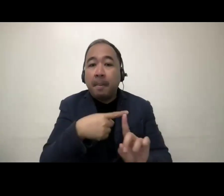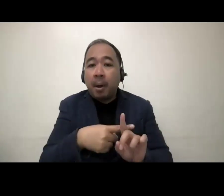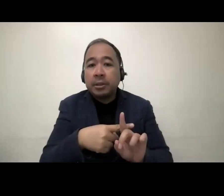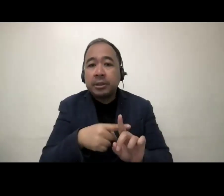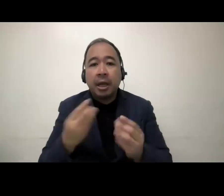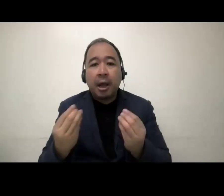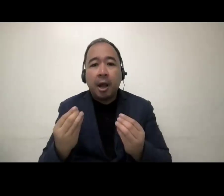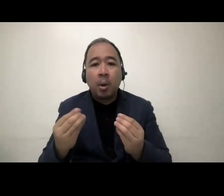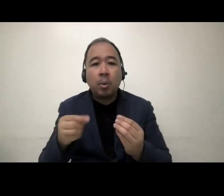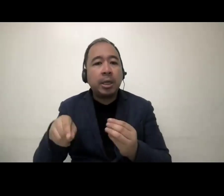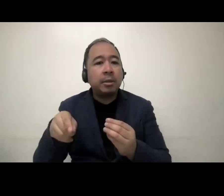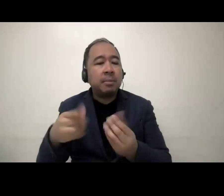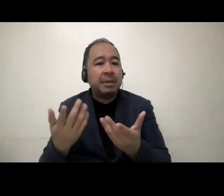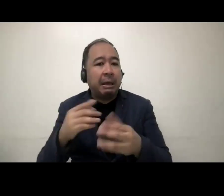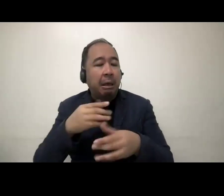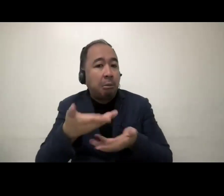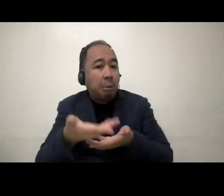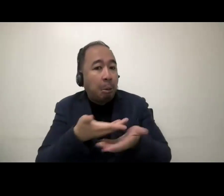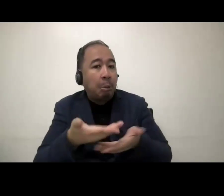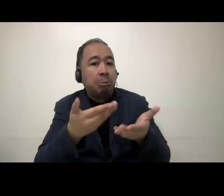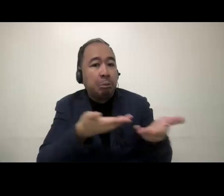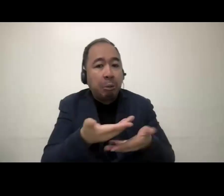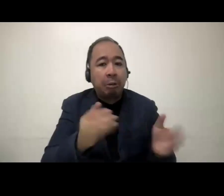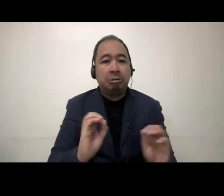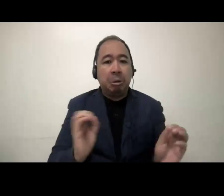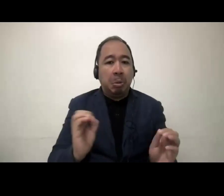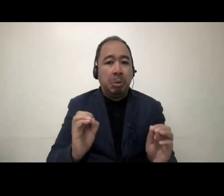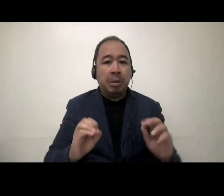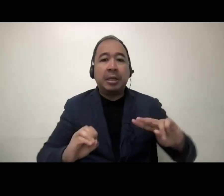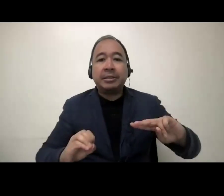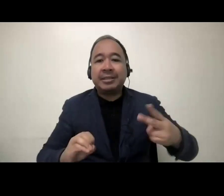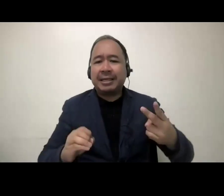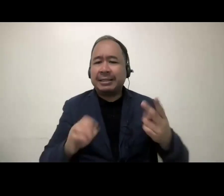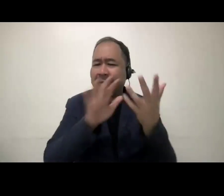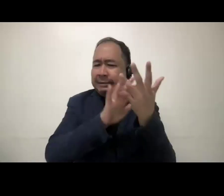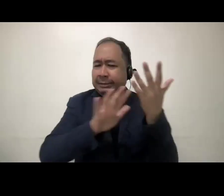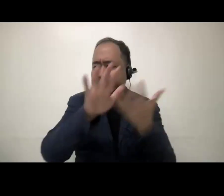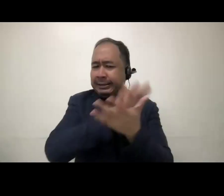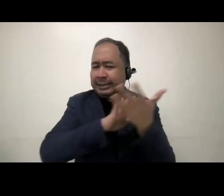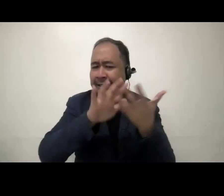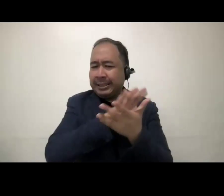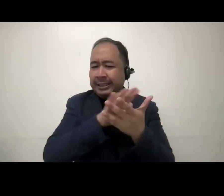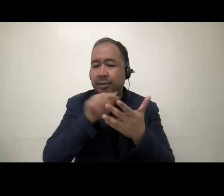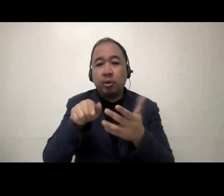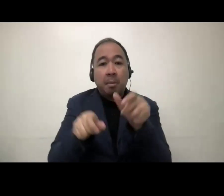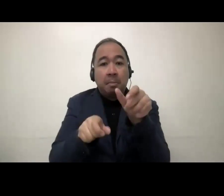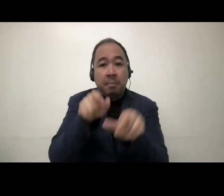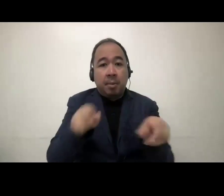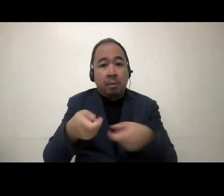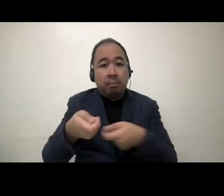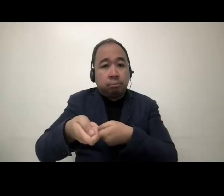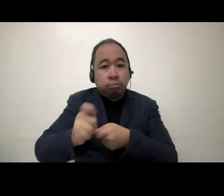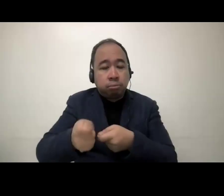the project. Even though it has gotten the green signal, there is no environmental impact assessment as of